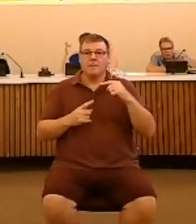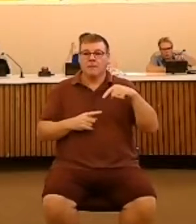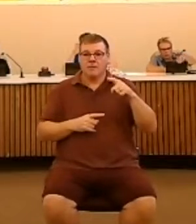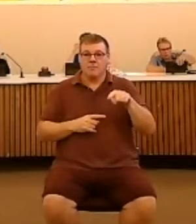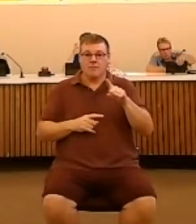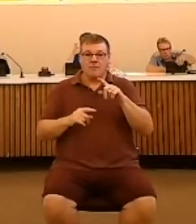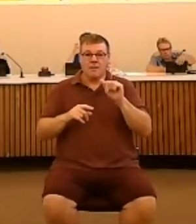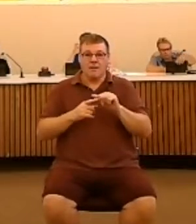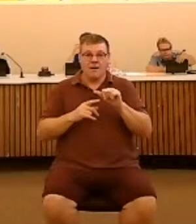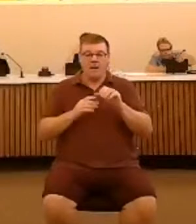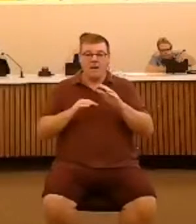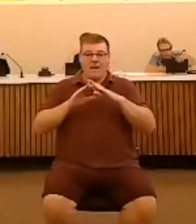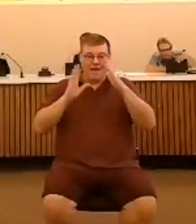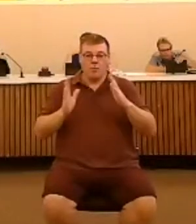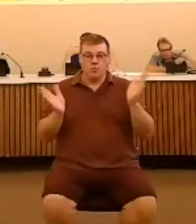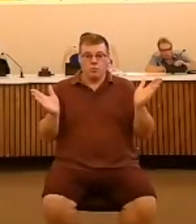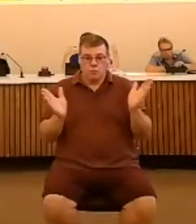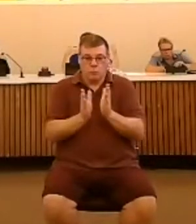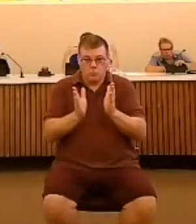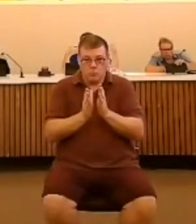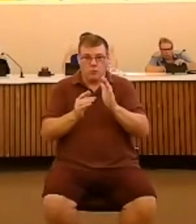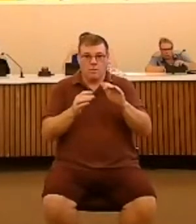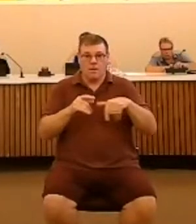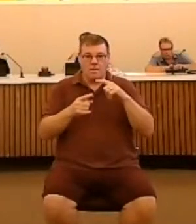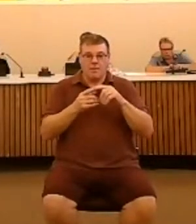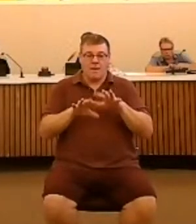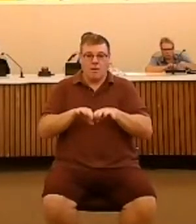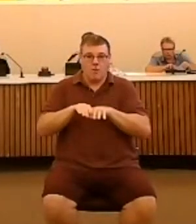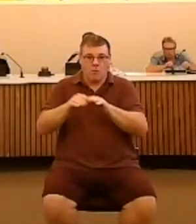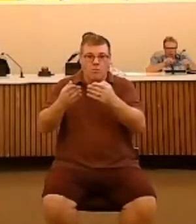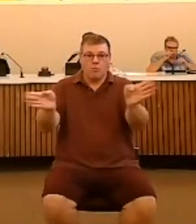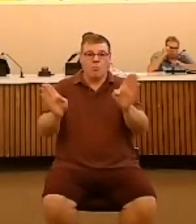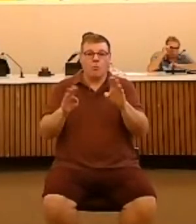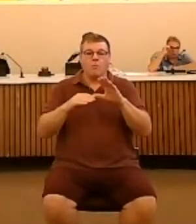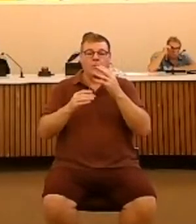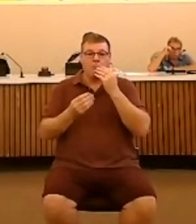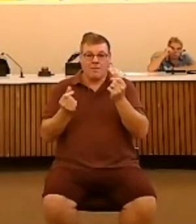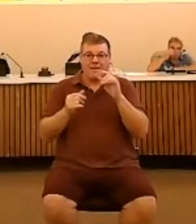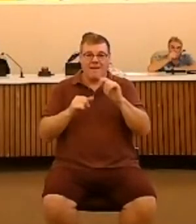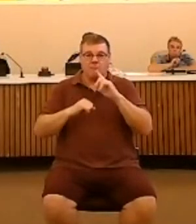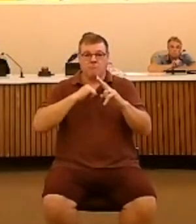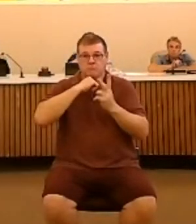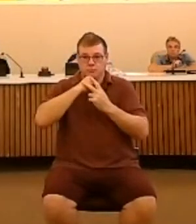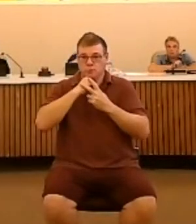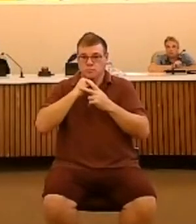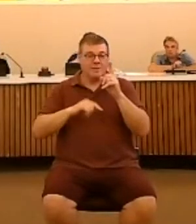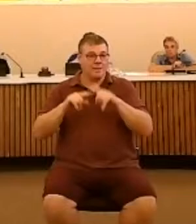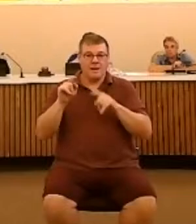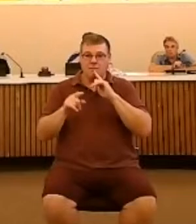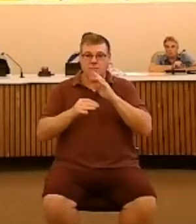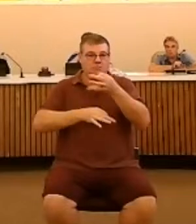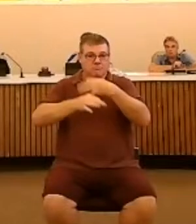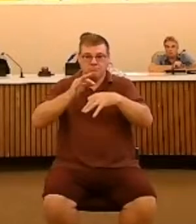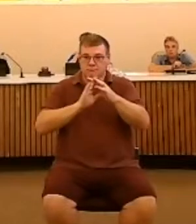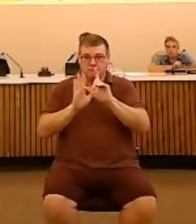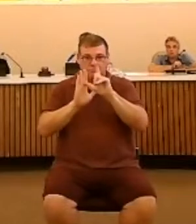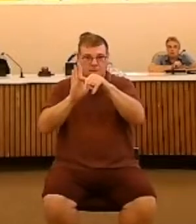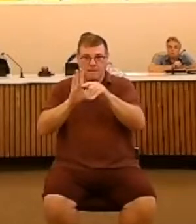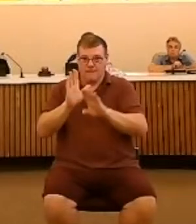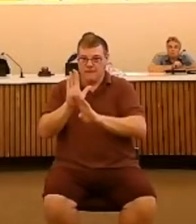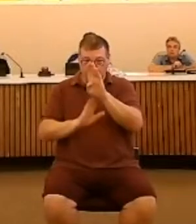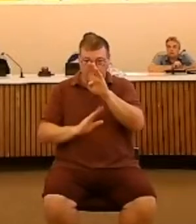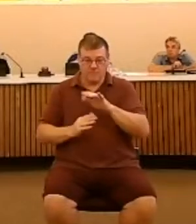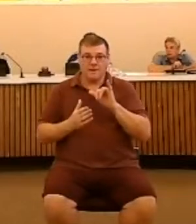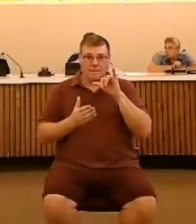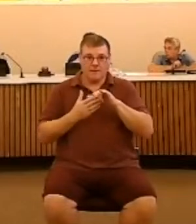essentially push the houses closer together. They leave a bunch of open land. That open land has to be preserved as open land, so it can't be subsequently developed. That